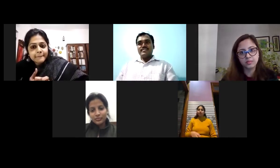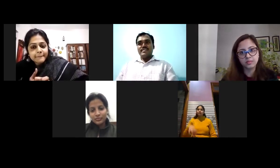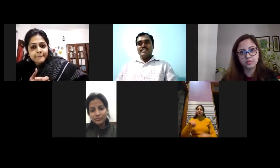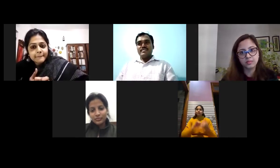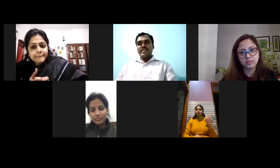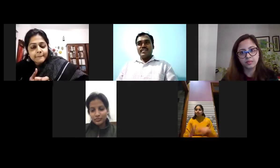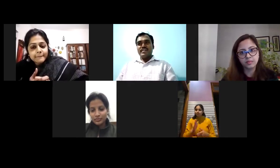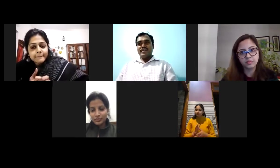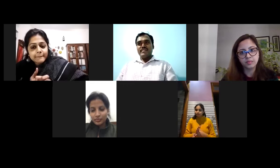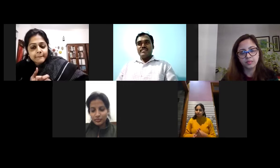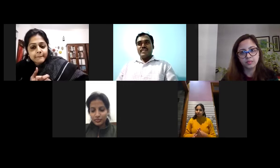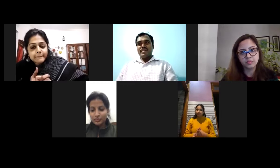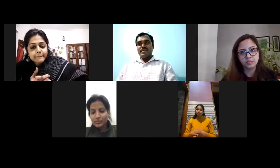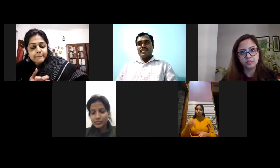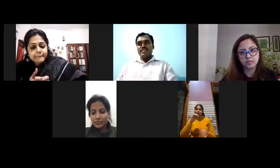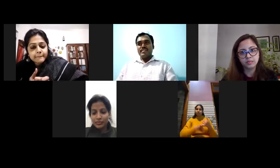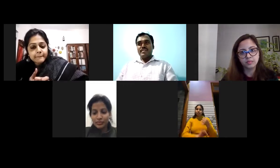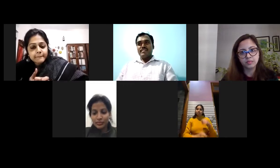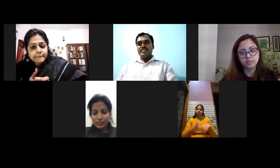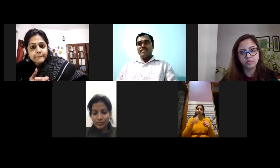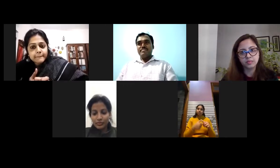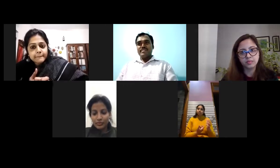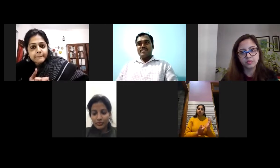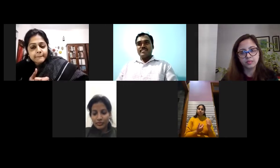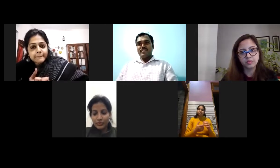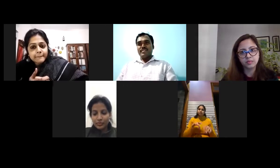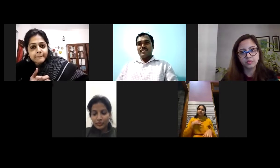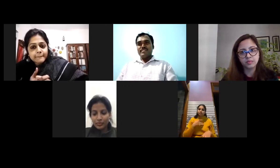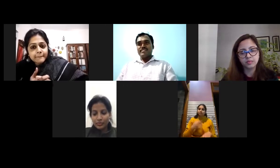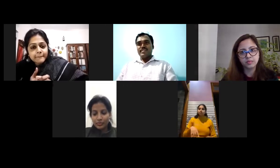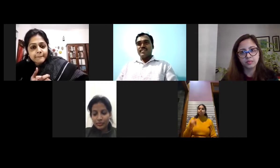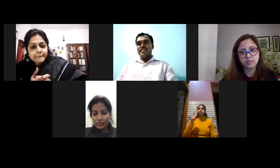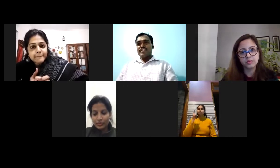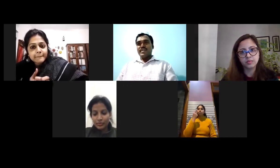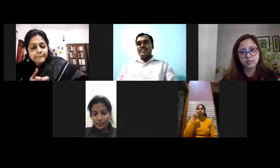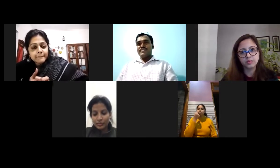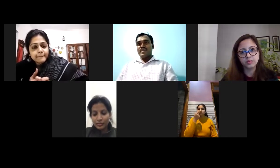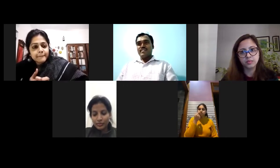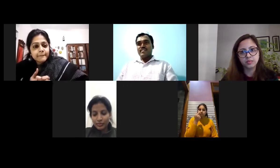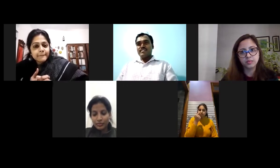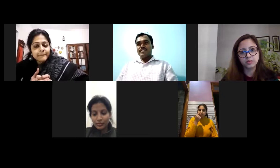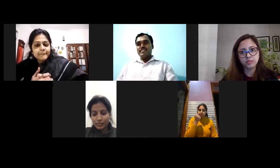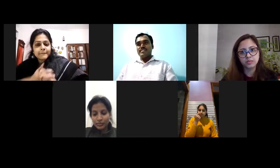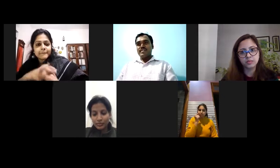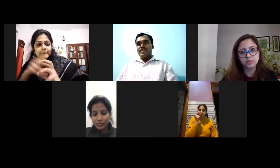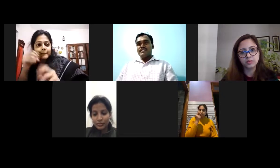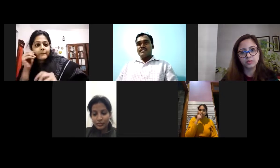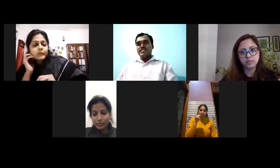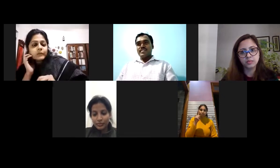Oscar feels when his son, I mean, his stepmother's or his wife's son or